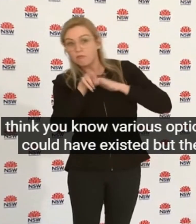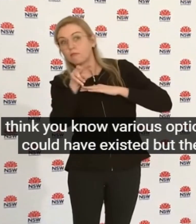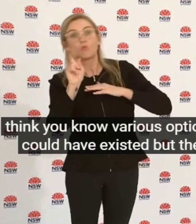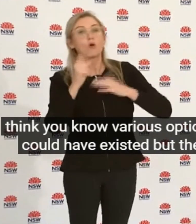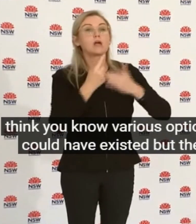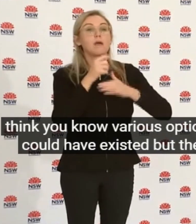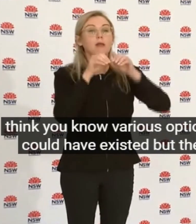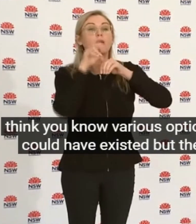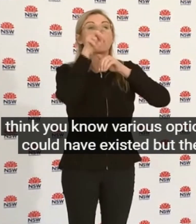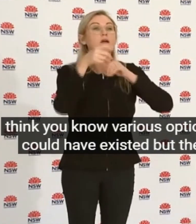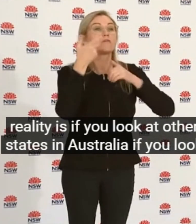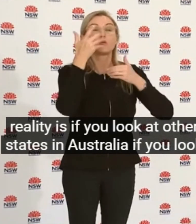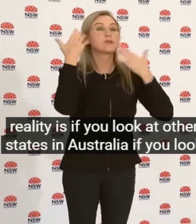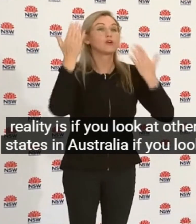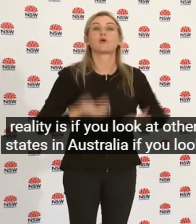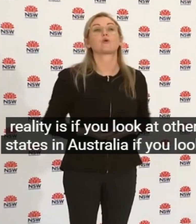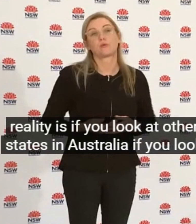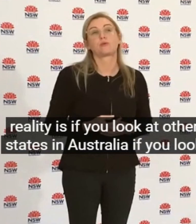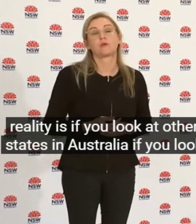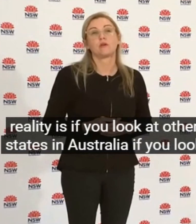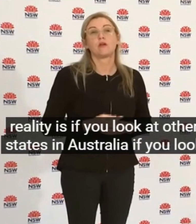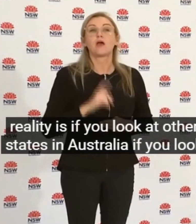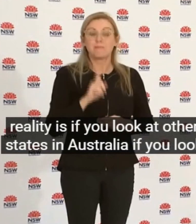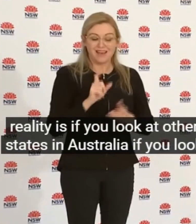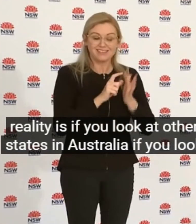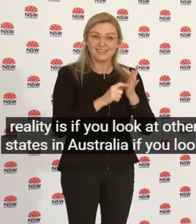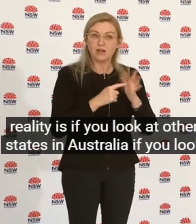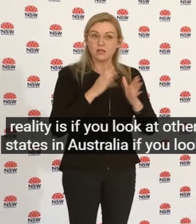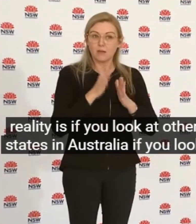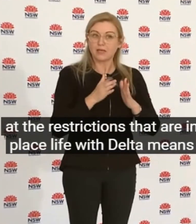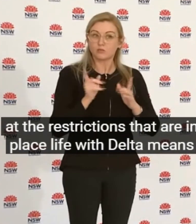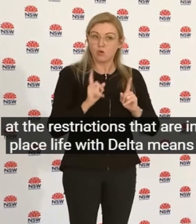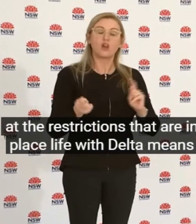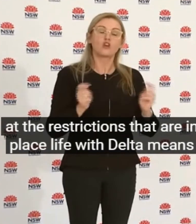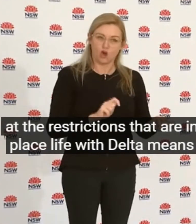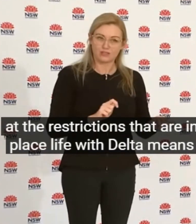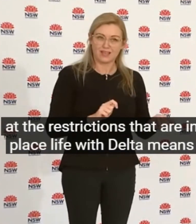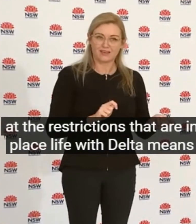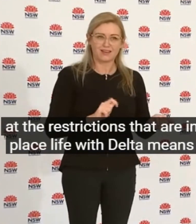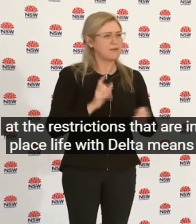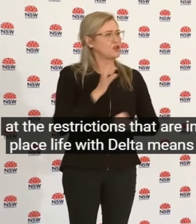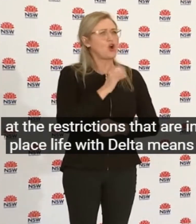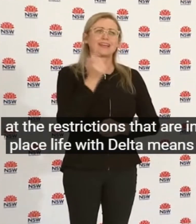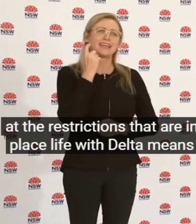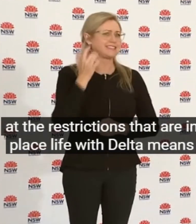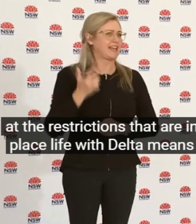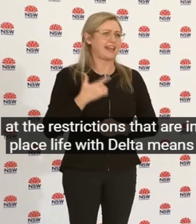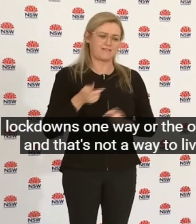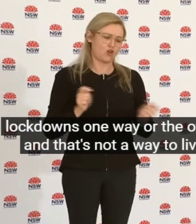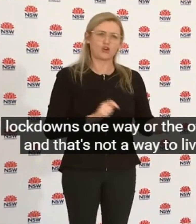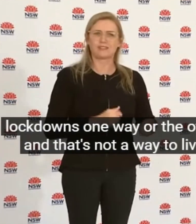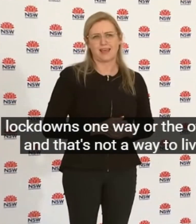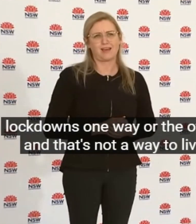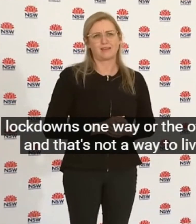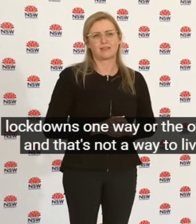that are in place, life with Delta means lockdowns one way or the other, and that's not a way to live, which is why we've been saying in New South Wales we'd